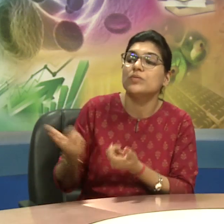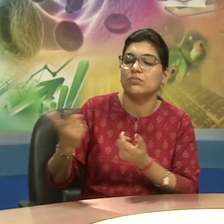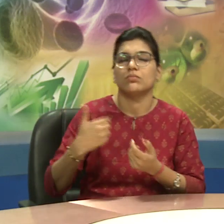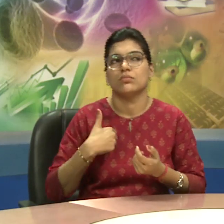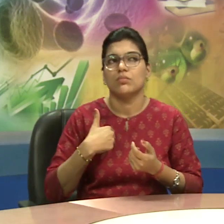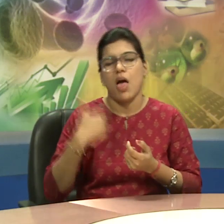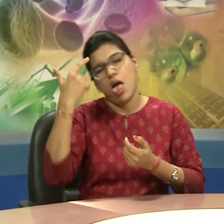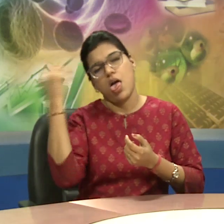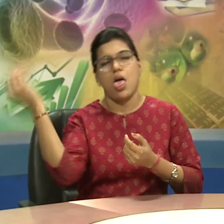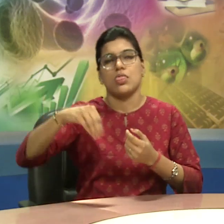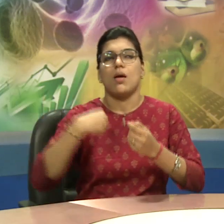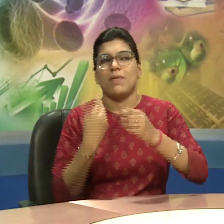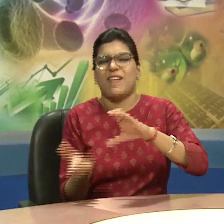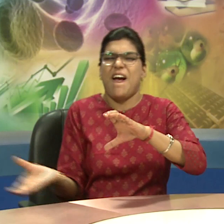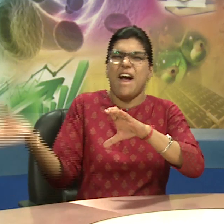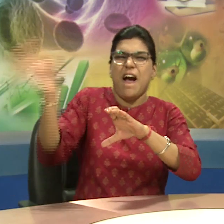a complaint. In court,